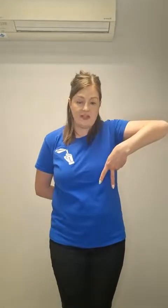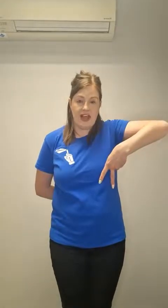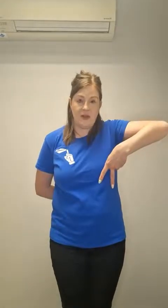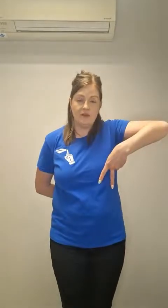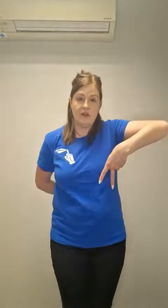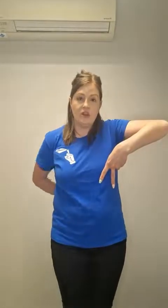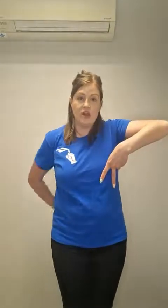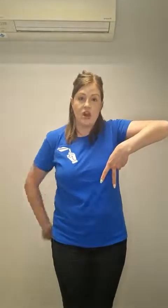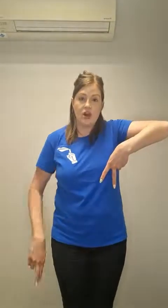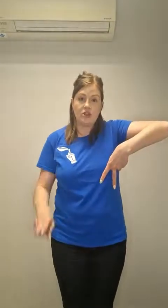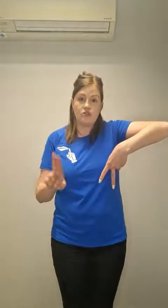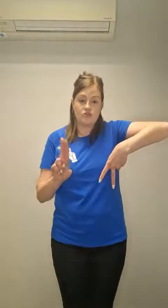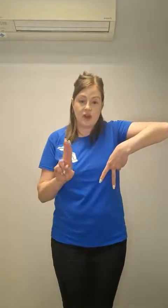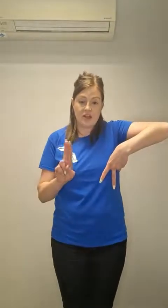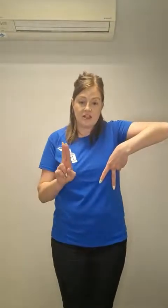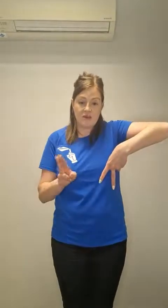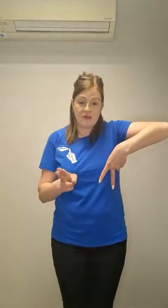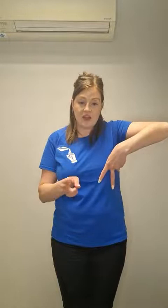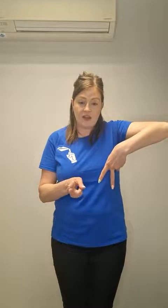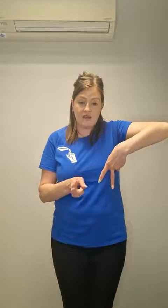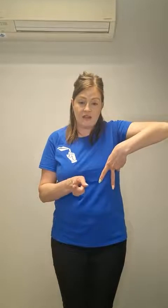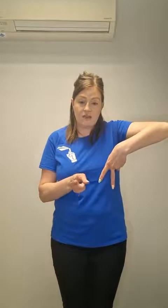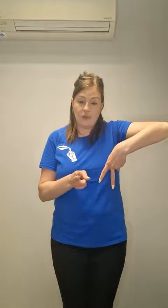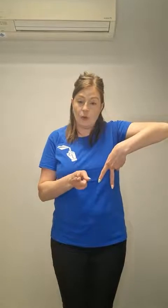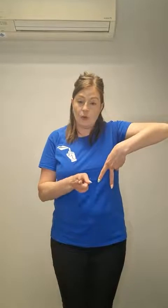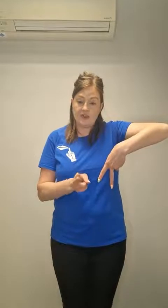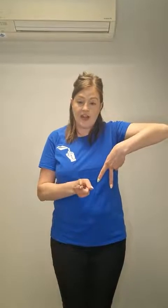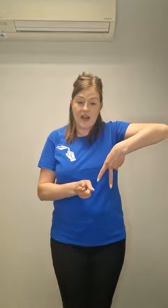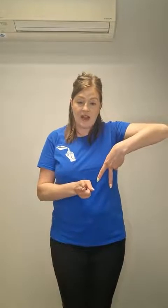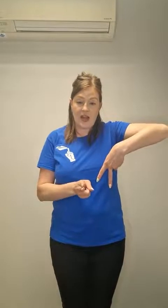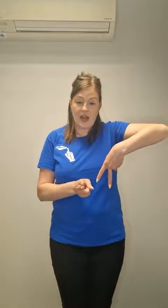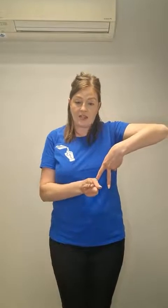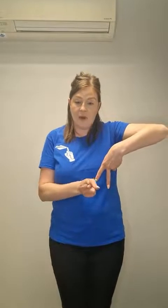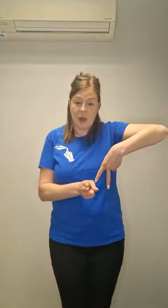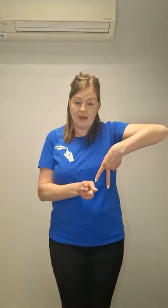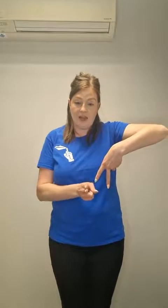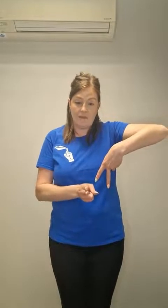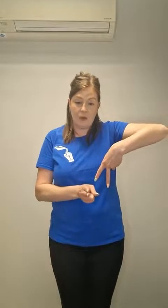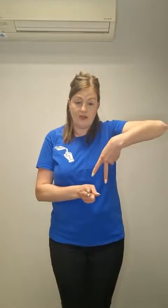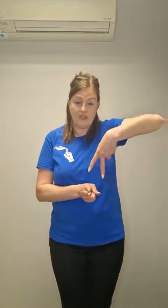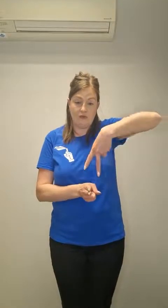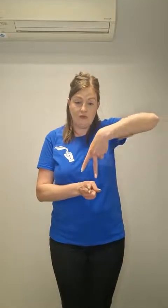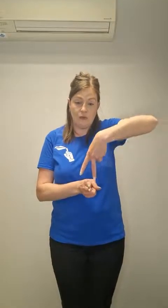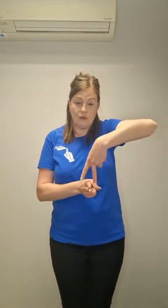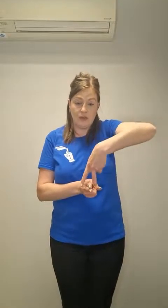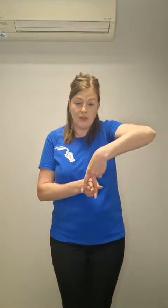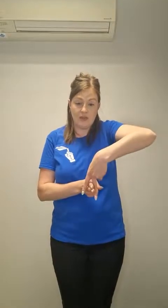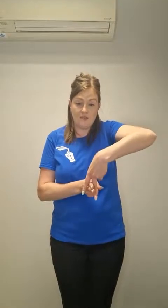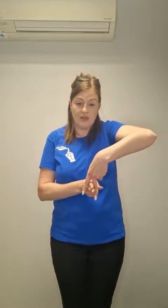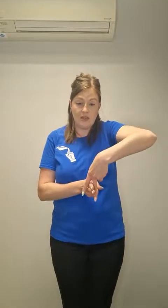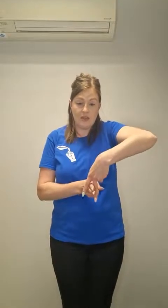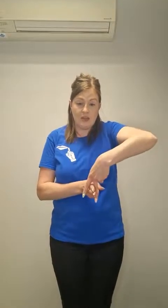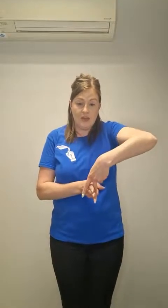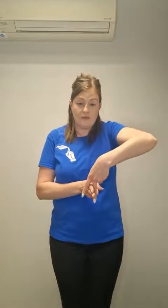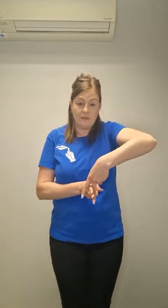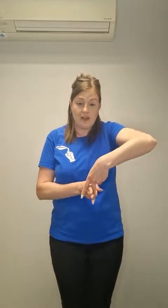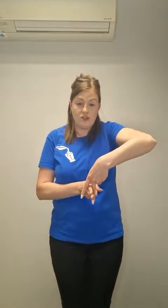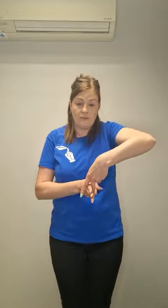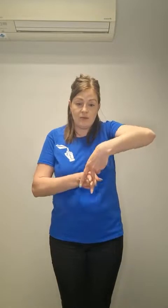down, astride, fingers of supporting N hand, palm in pointing forward. Formation moves